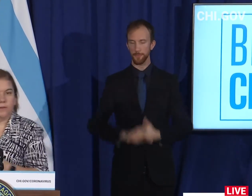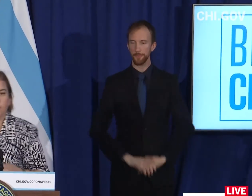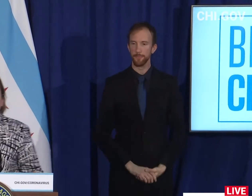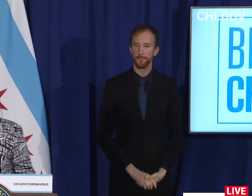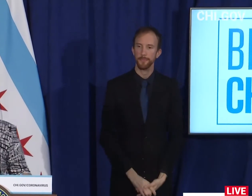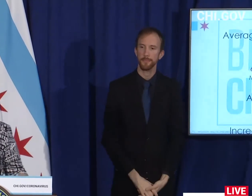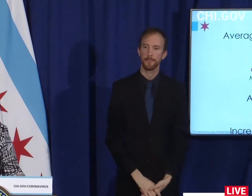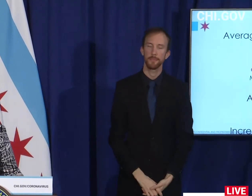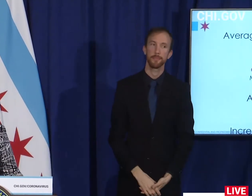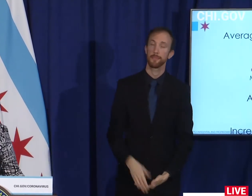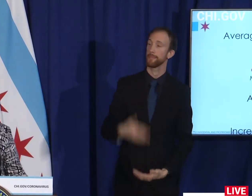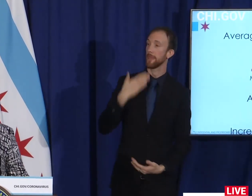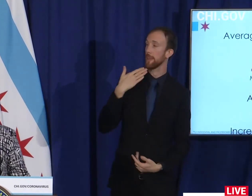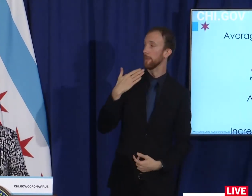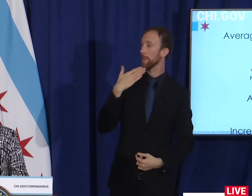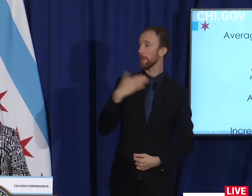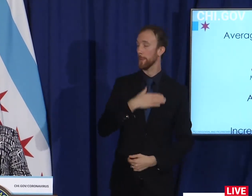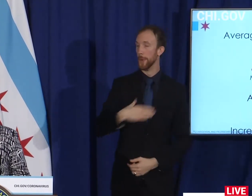Thank you, Mayor.